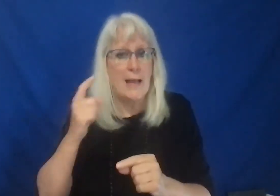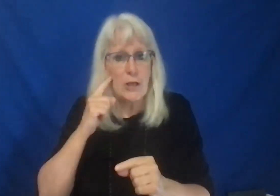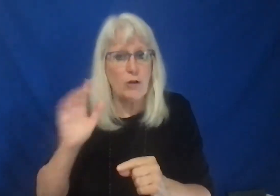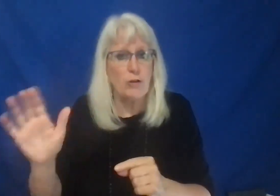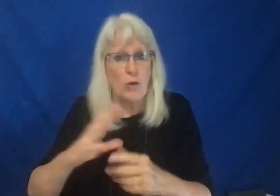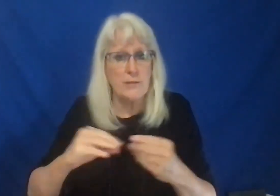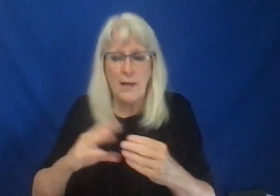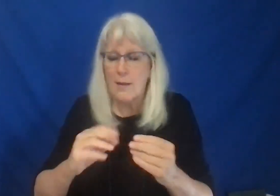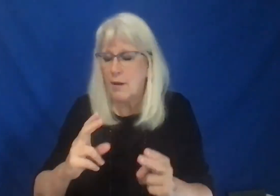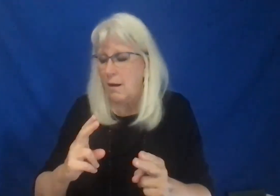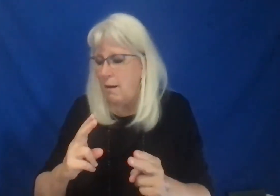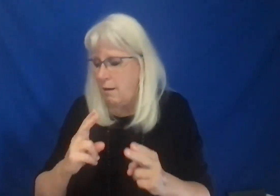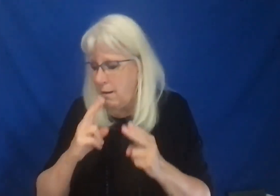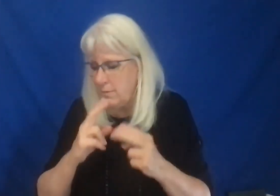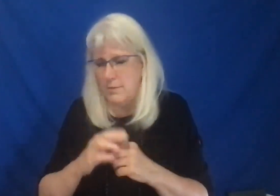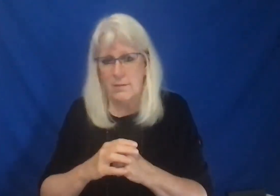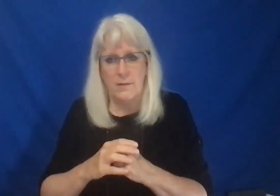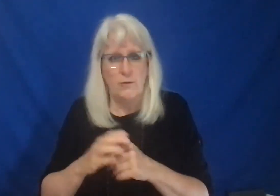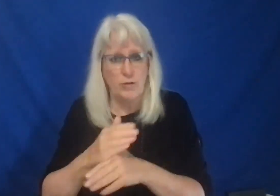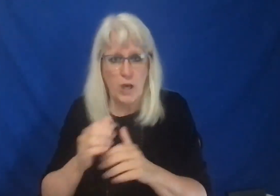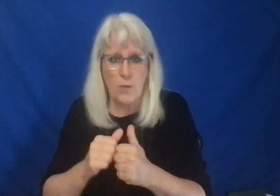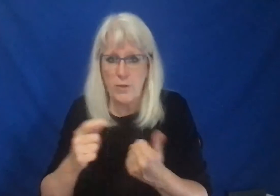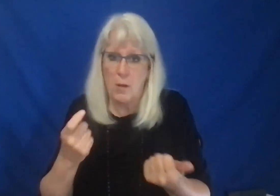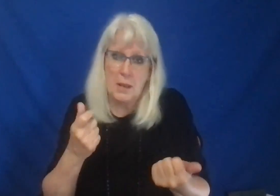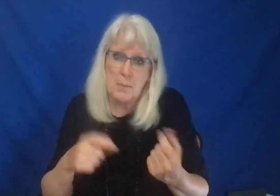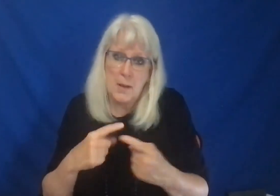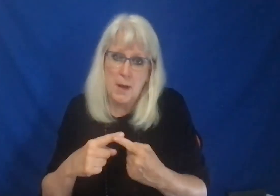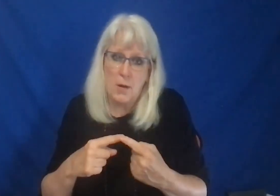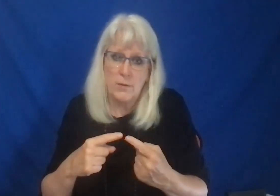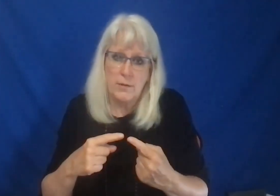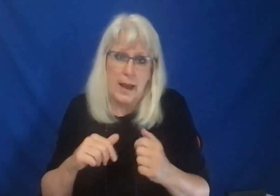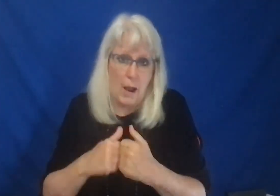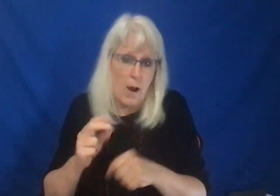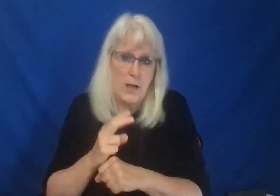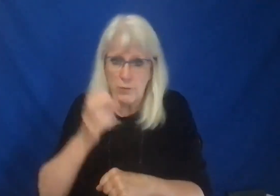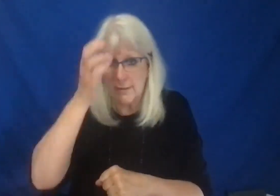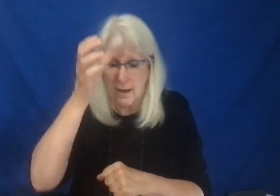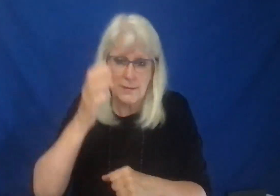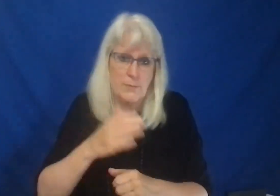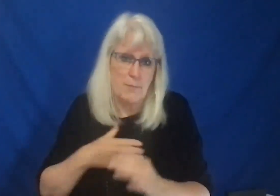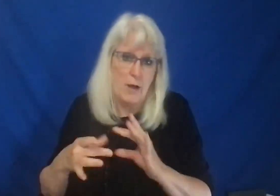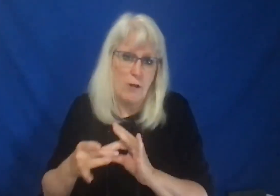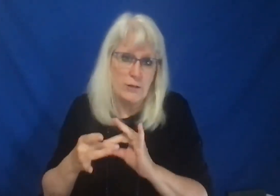to have had the opportunity to share with you a little bit about how I use the concepts in my relationships. And, you